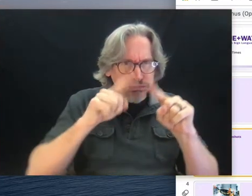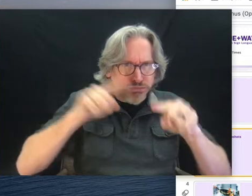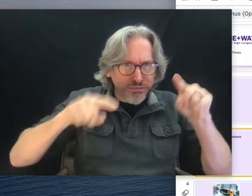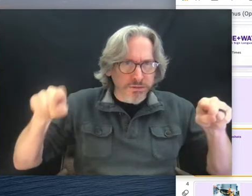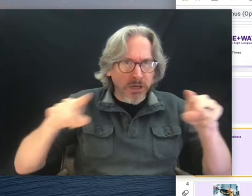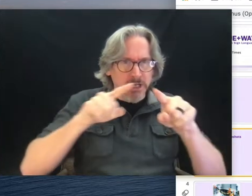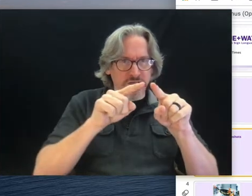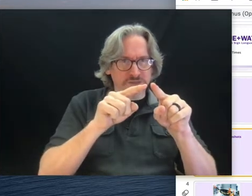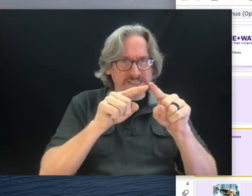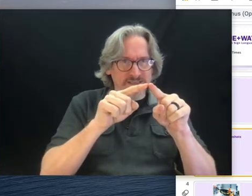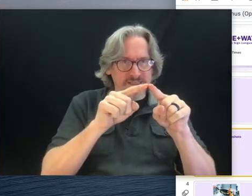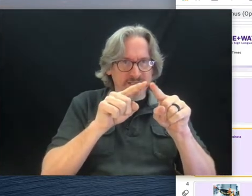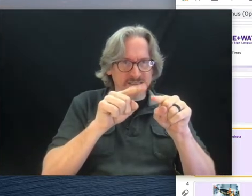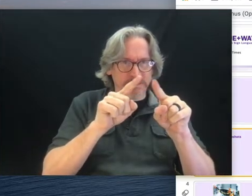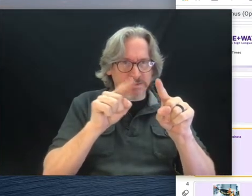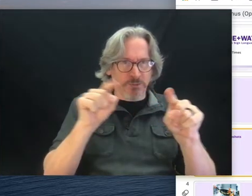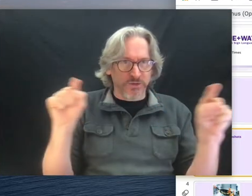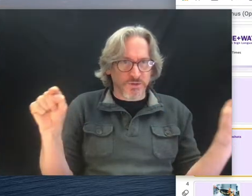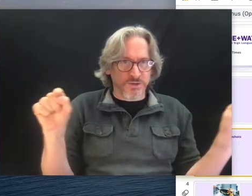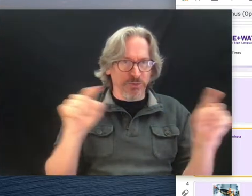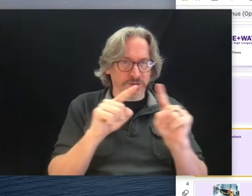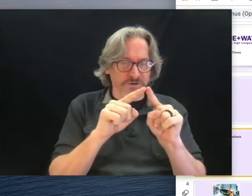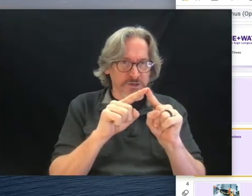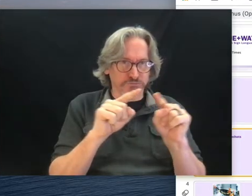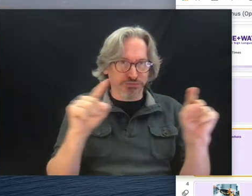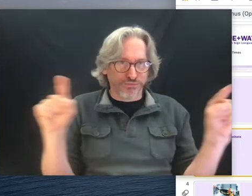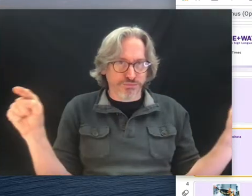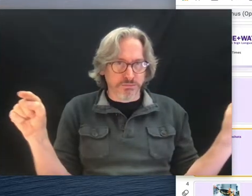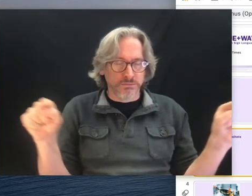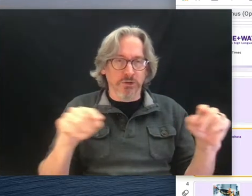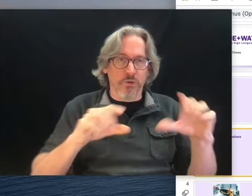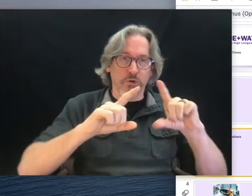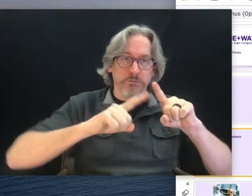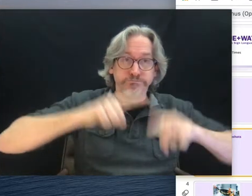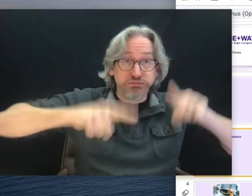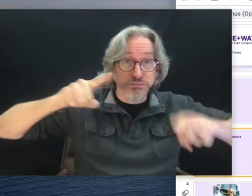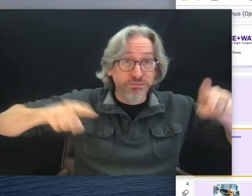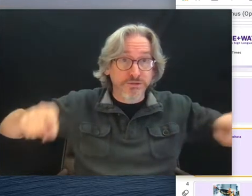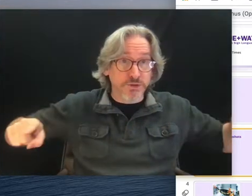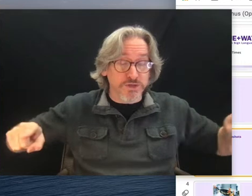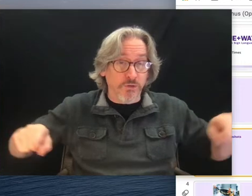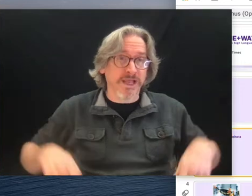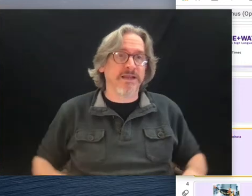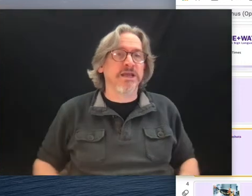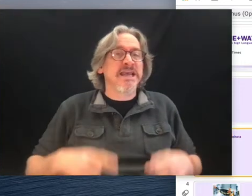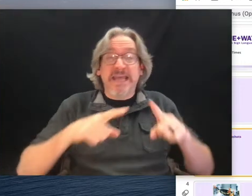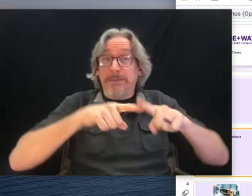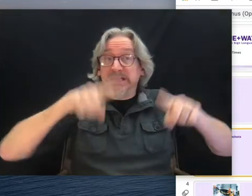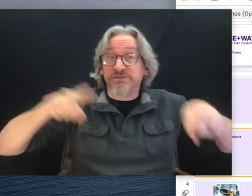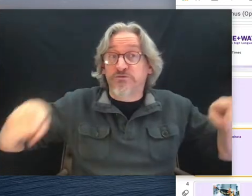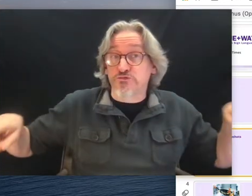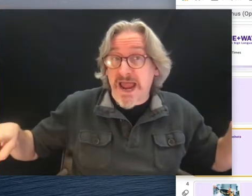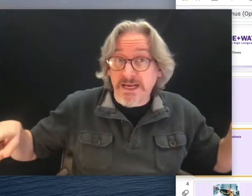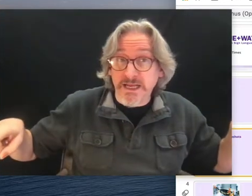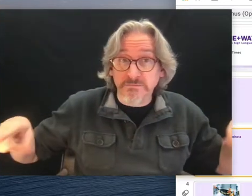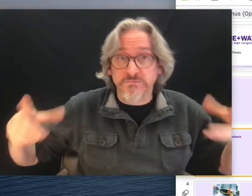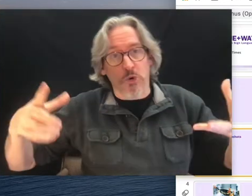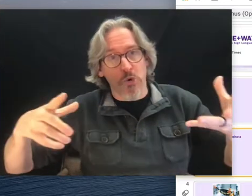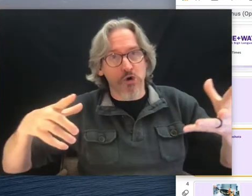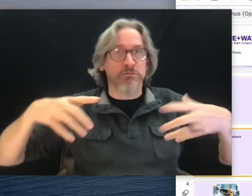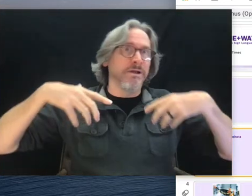Also, you'll see this sign, sometimes people will just do it with their fingers or use the whole hand. It means